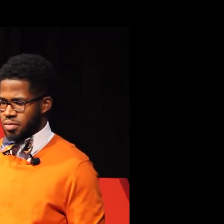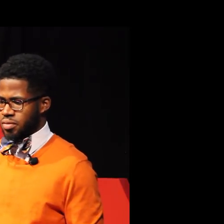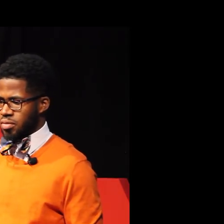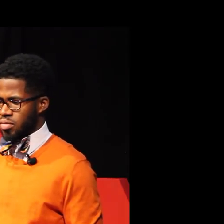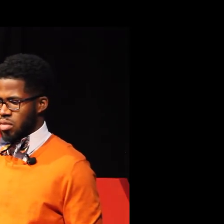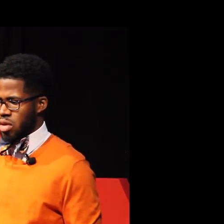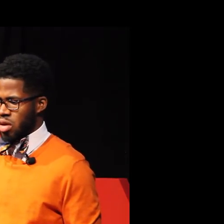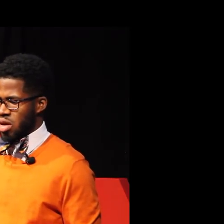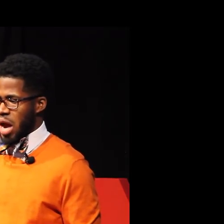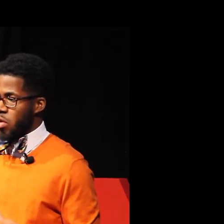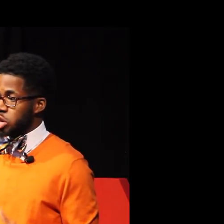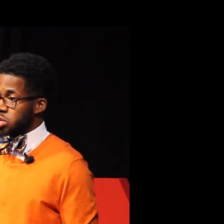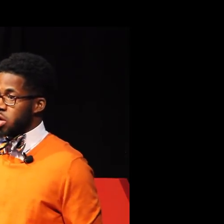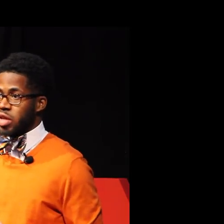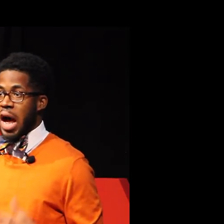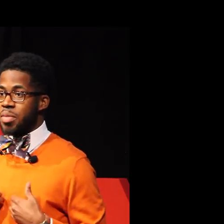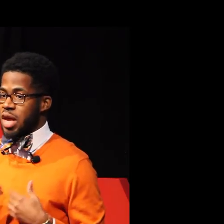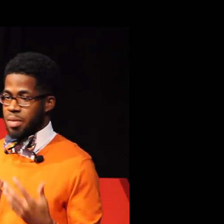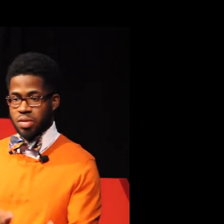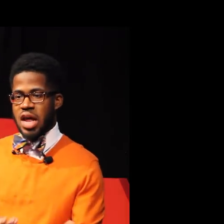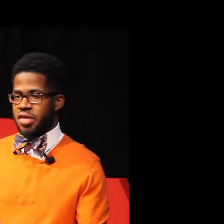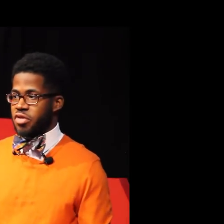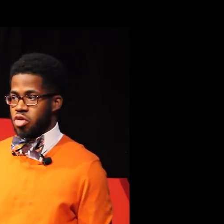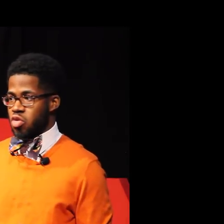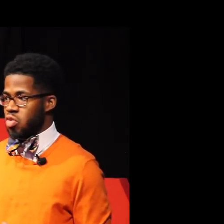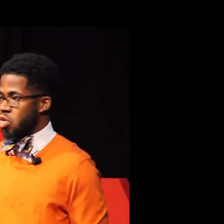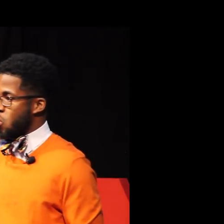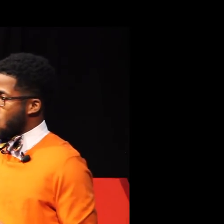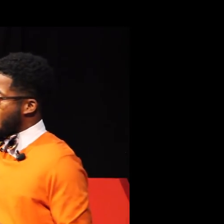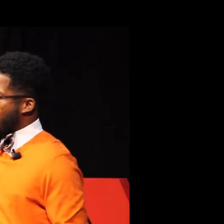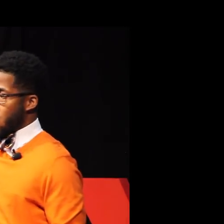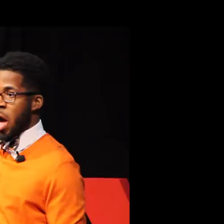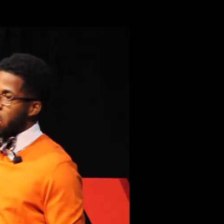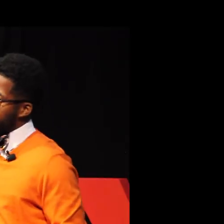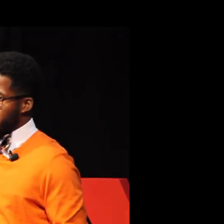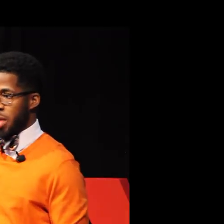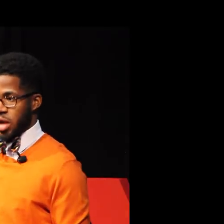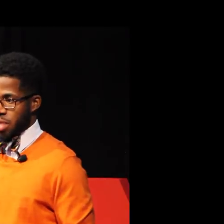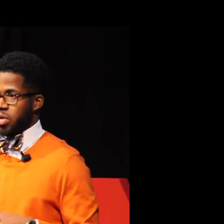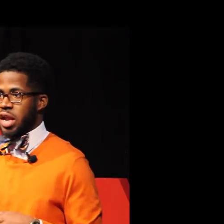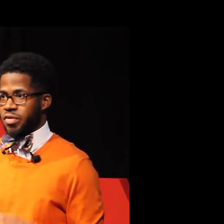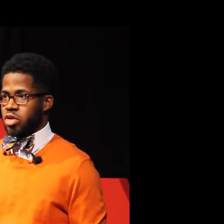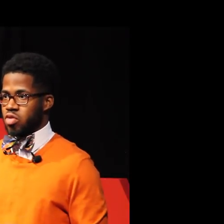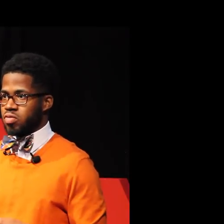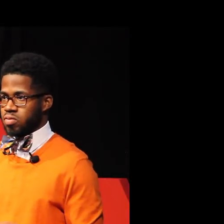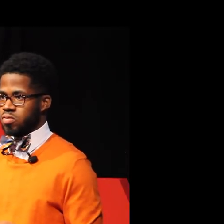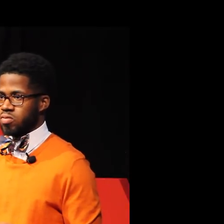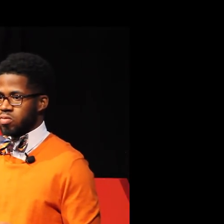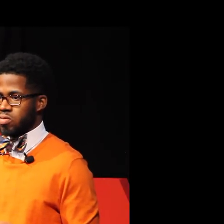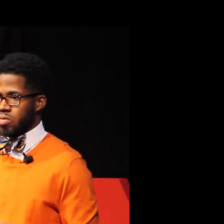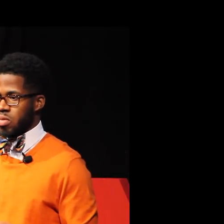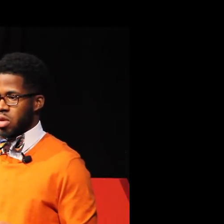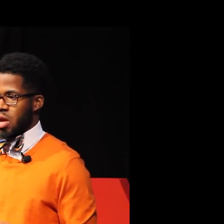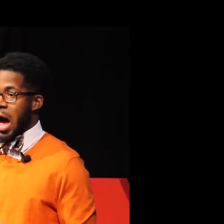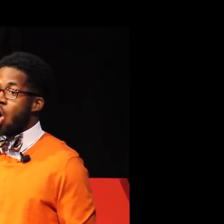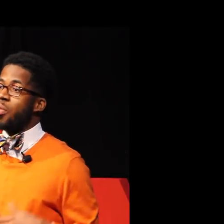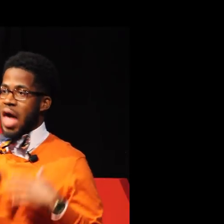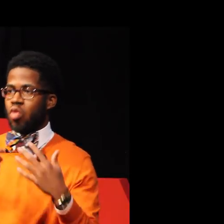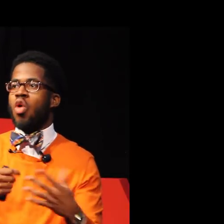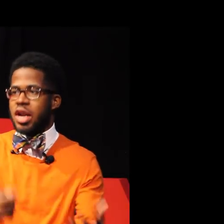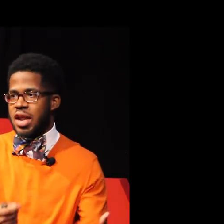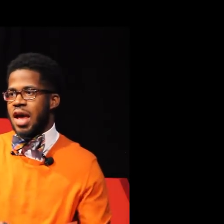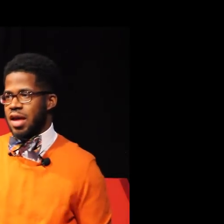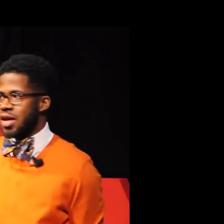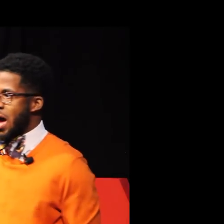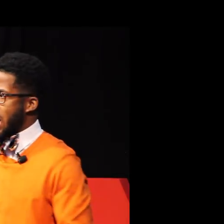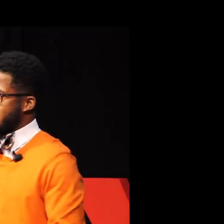son, I want you to know that I began planning for you well before I began planning for you. I hope